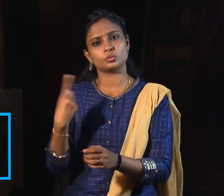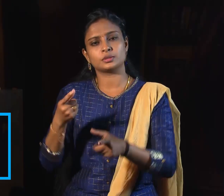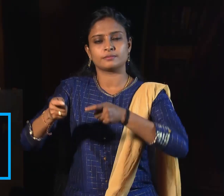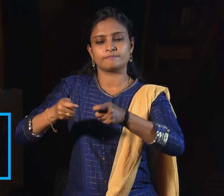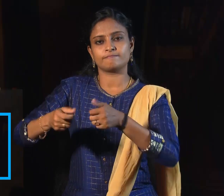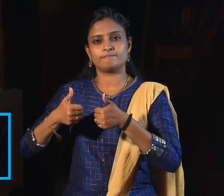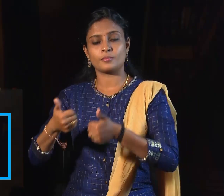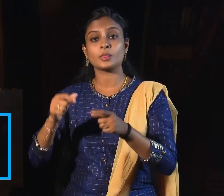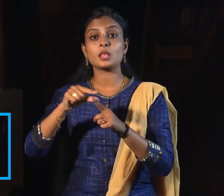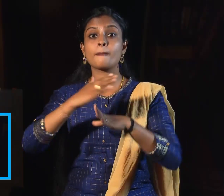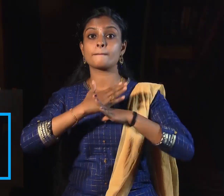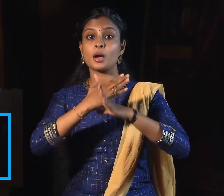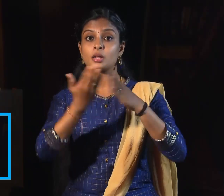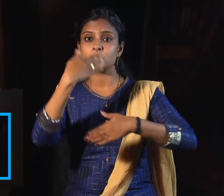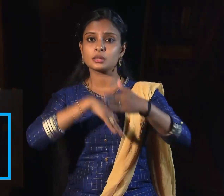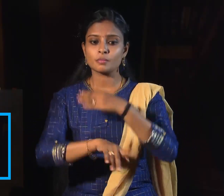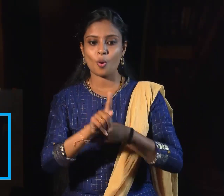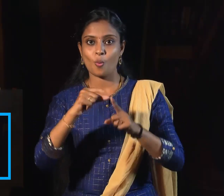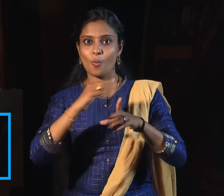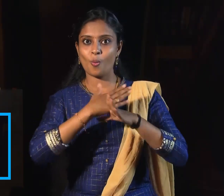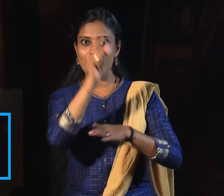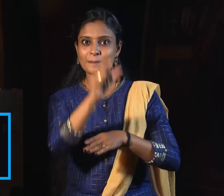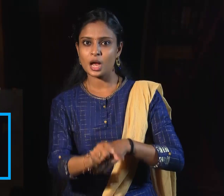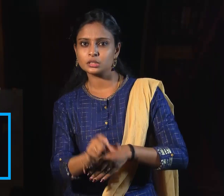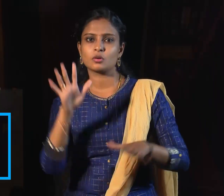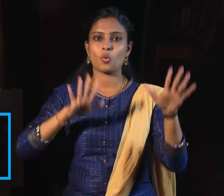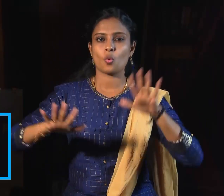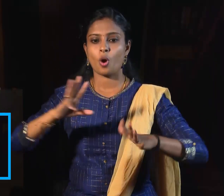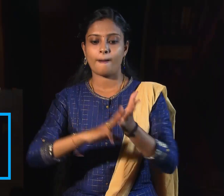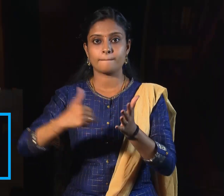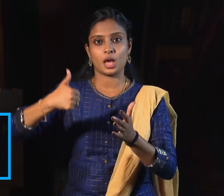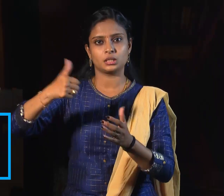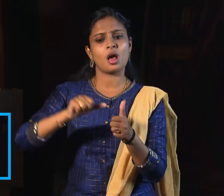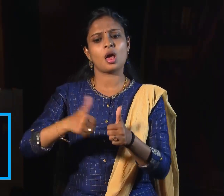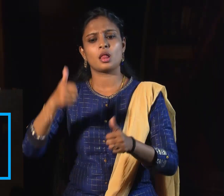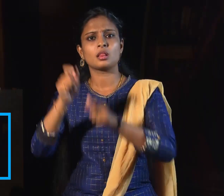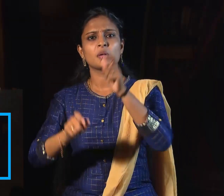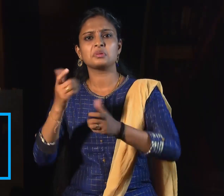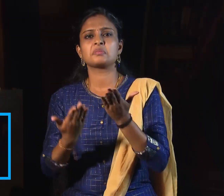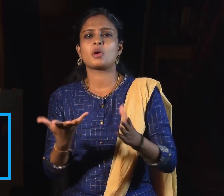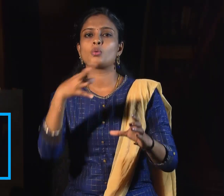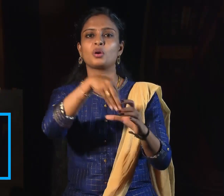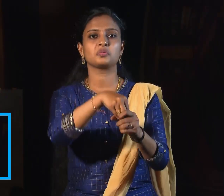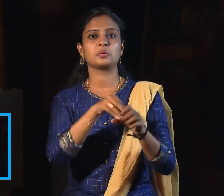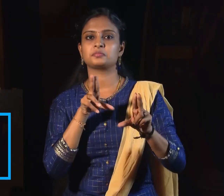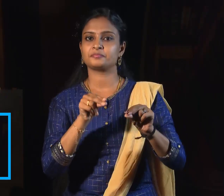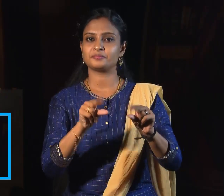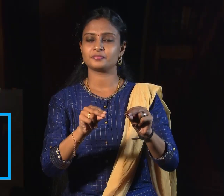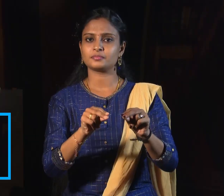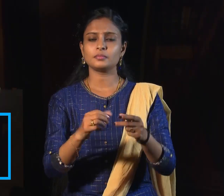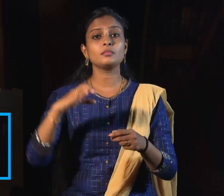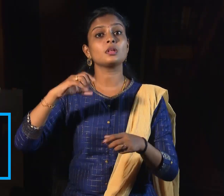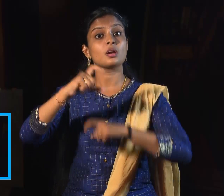a partner may be acting as a managing partner while others may not take part in the management. In the case